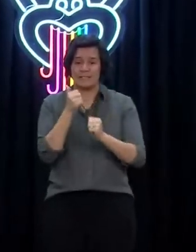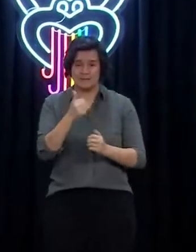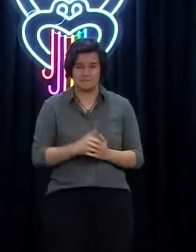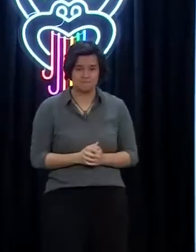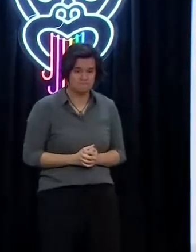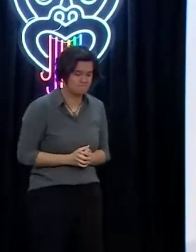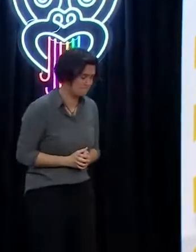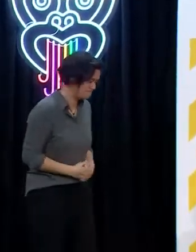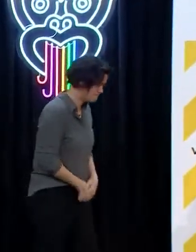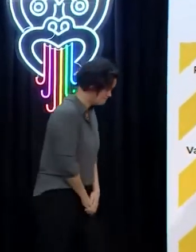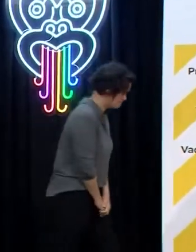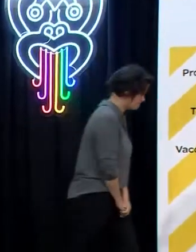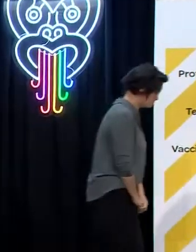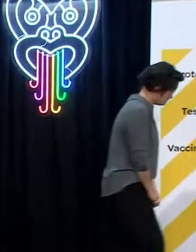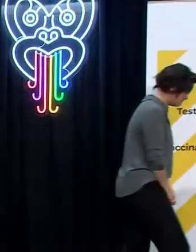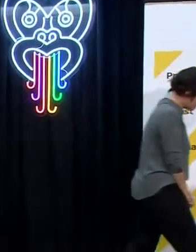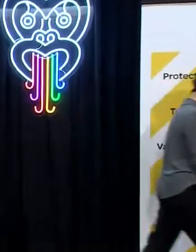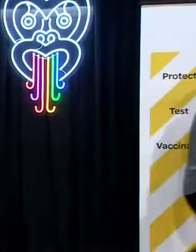Thank you.